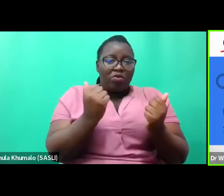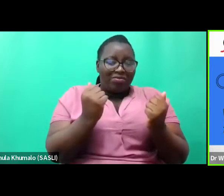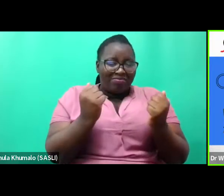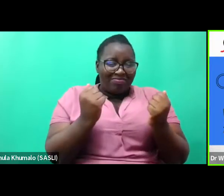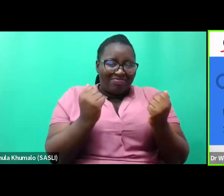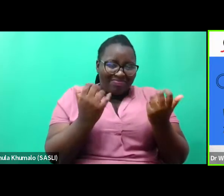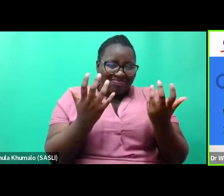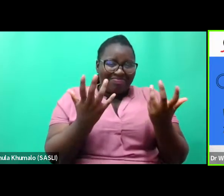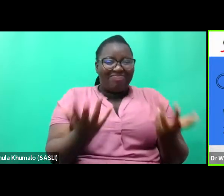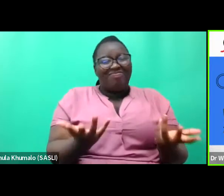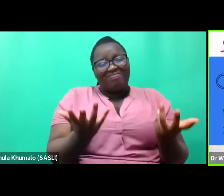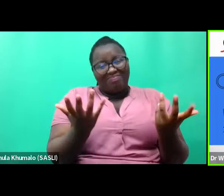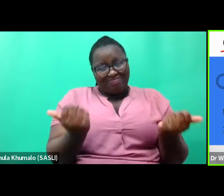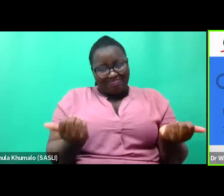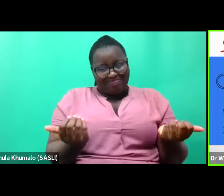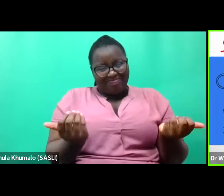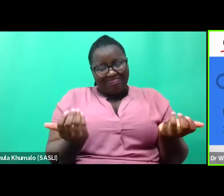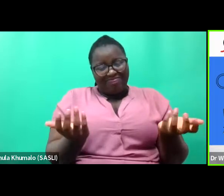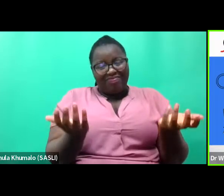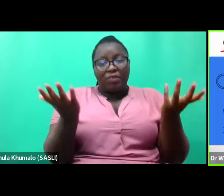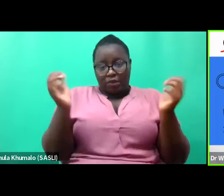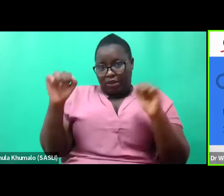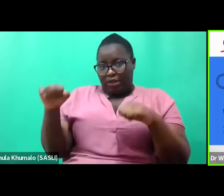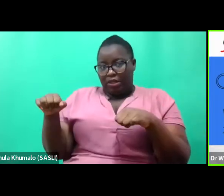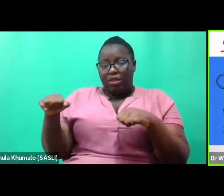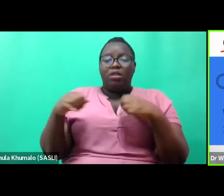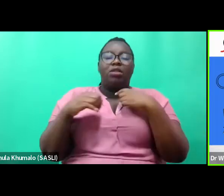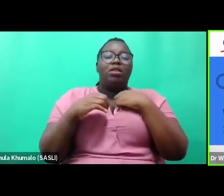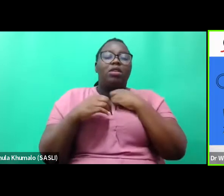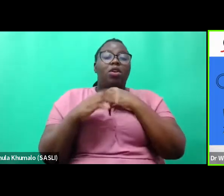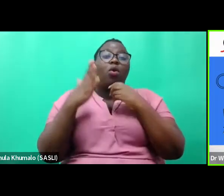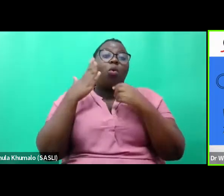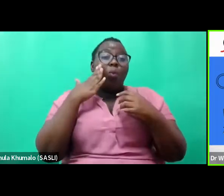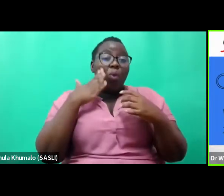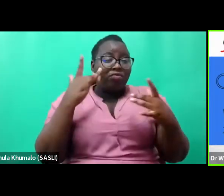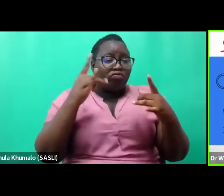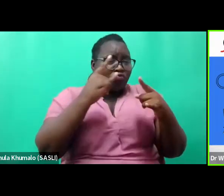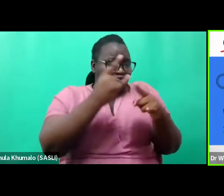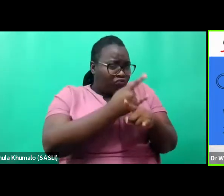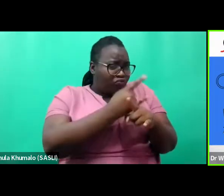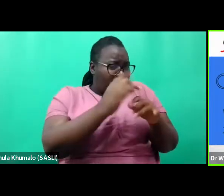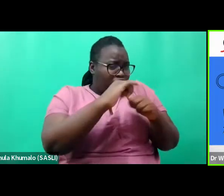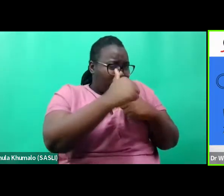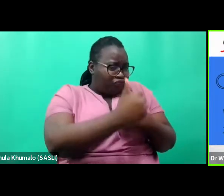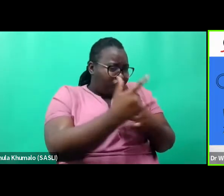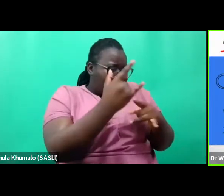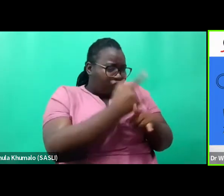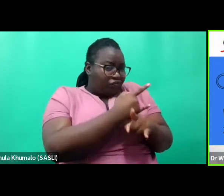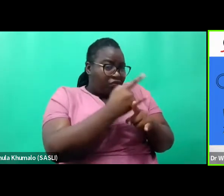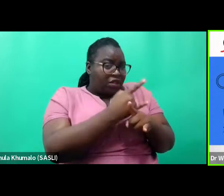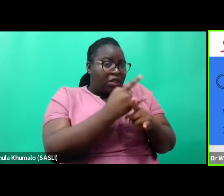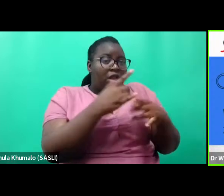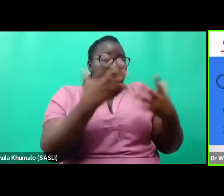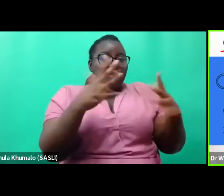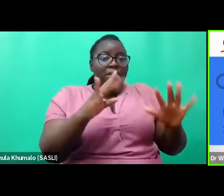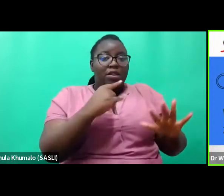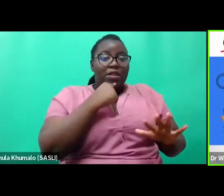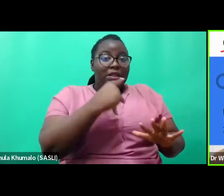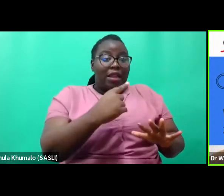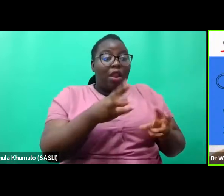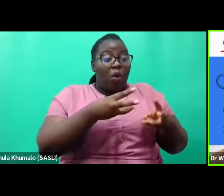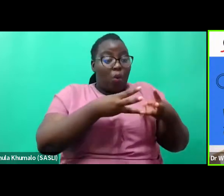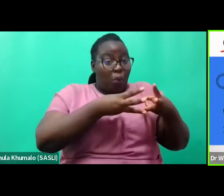Exactly. Okay. So when we chatted earlier today, you mentioned to me that one of the ways in which